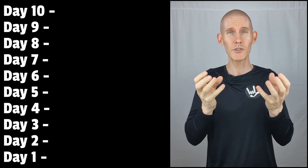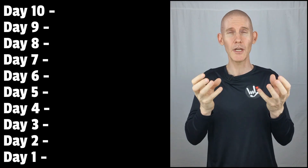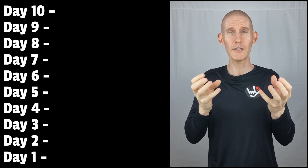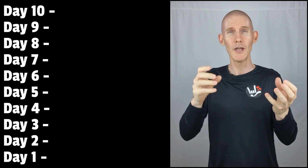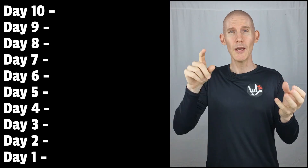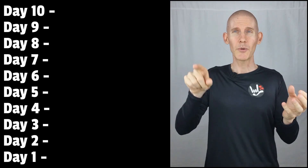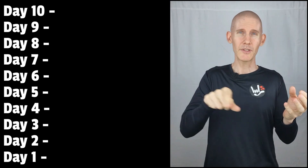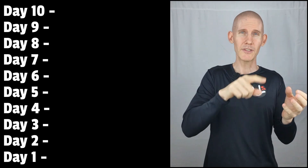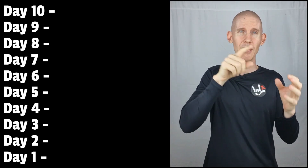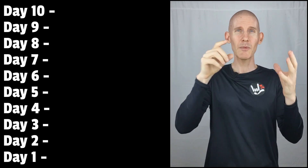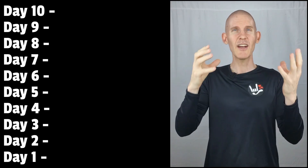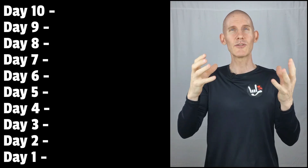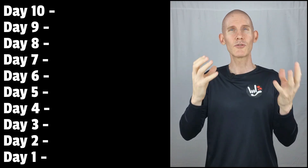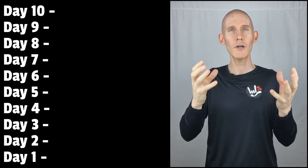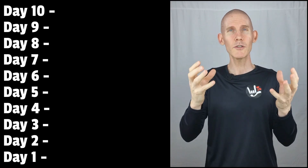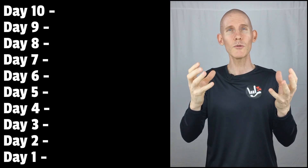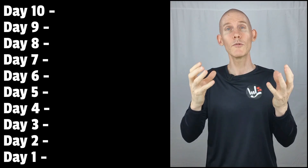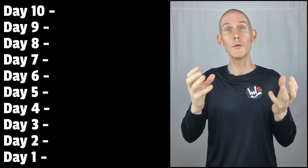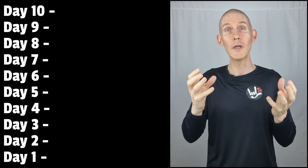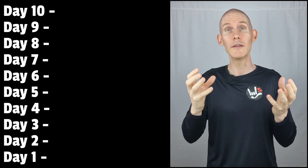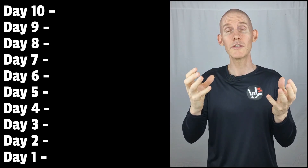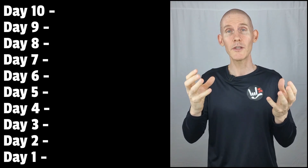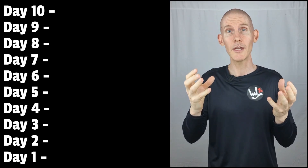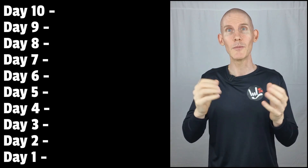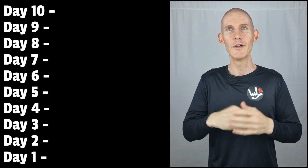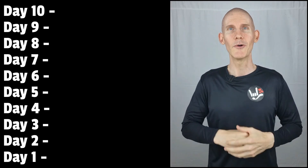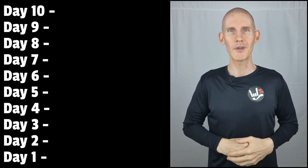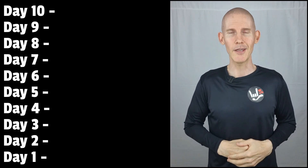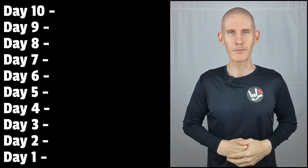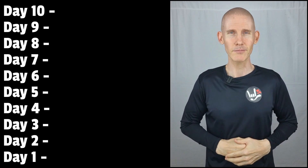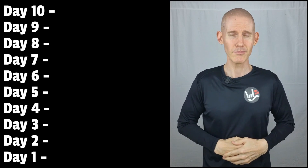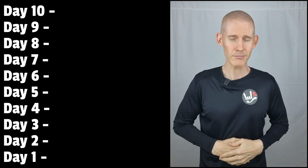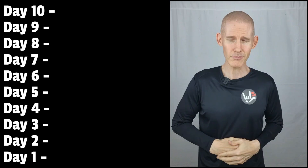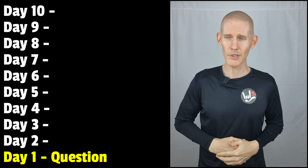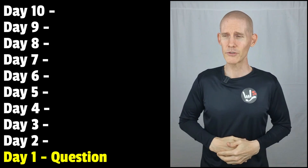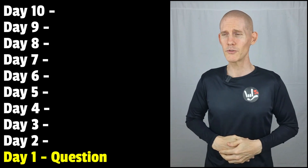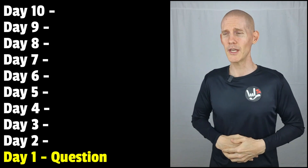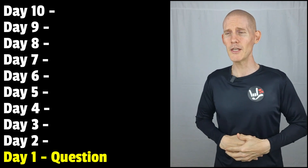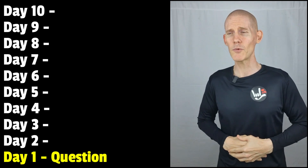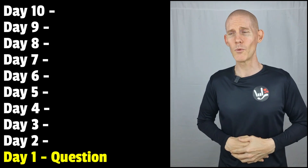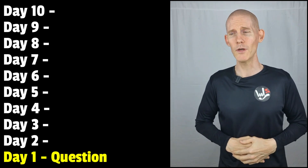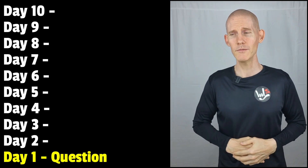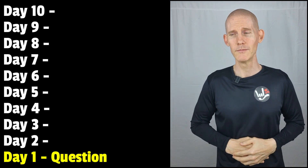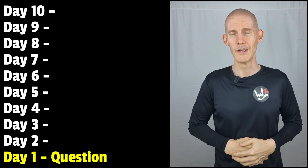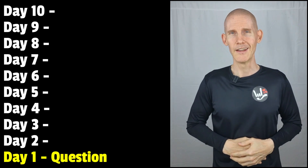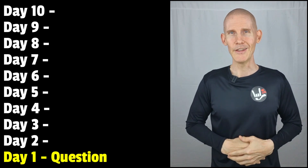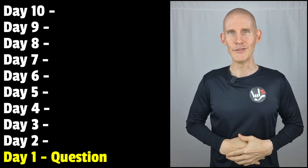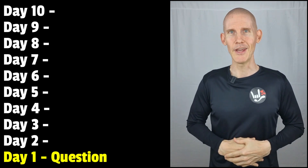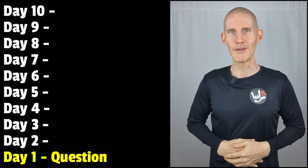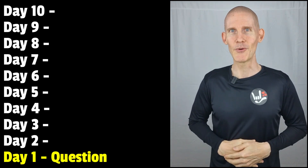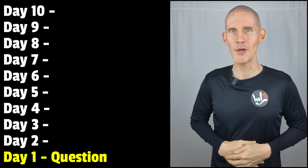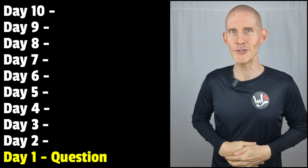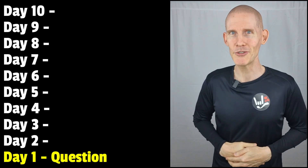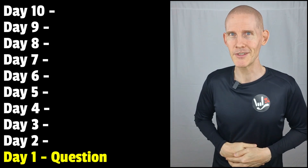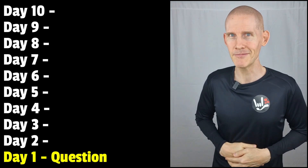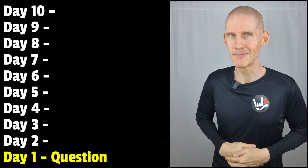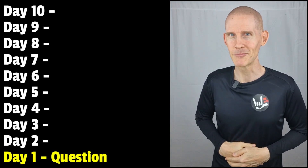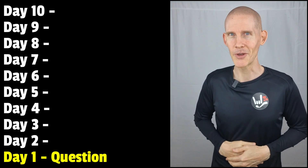change, but the same kind of structure will remain the same. Okay, so day number 1 is a question. All